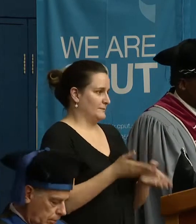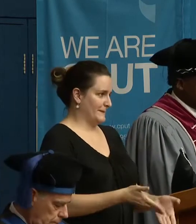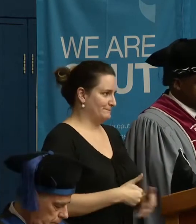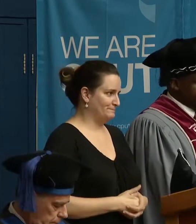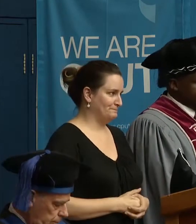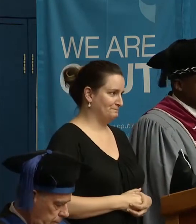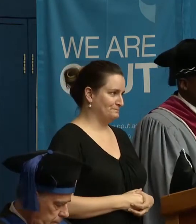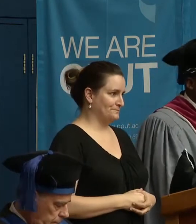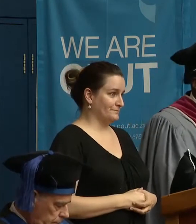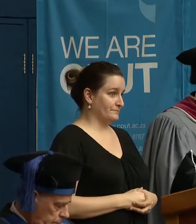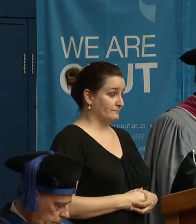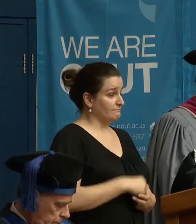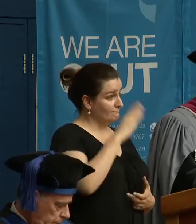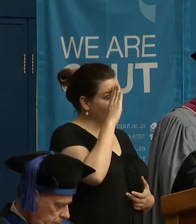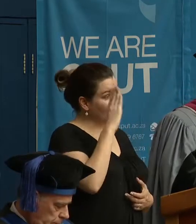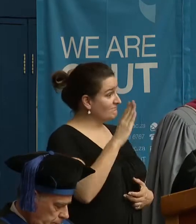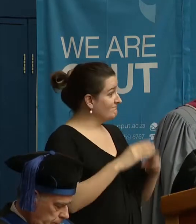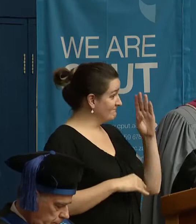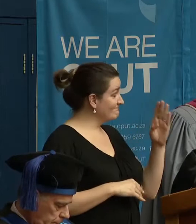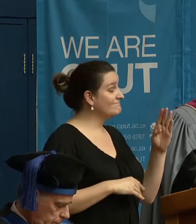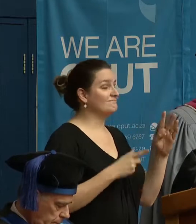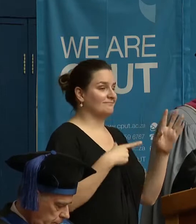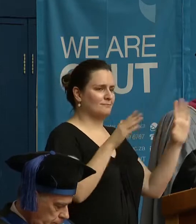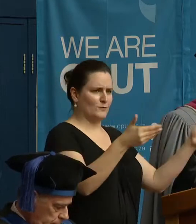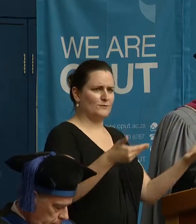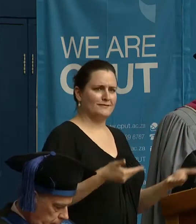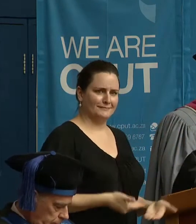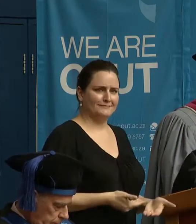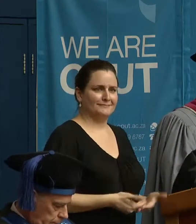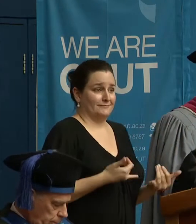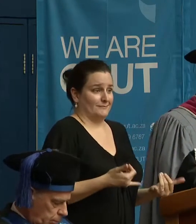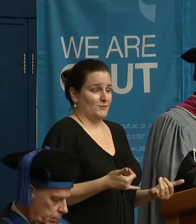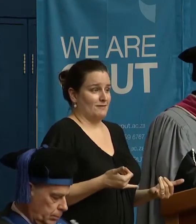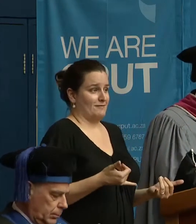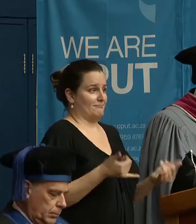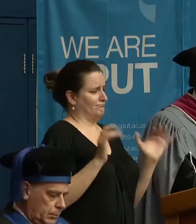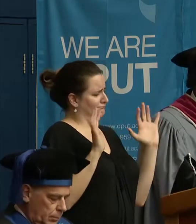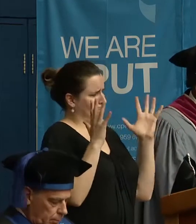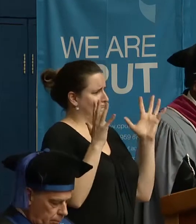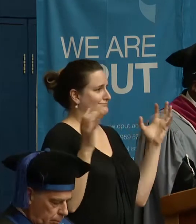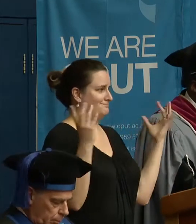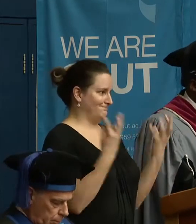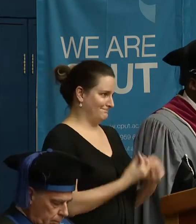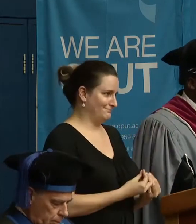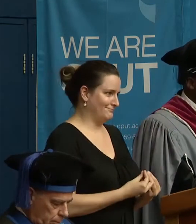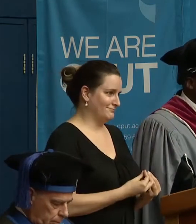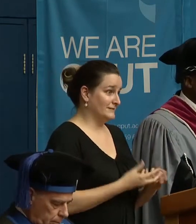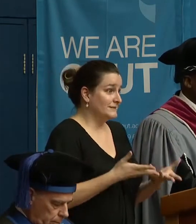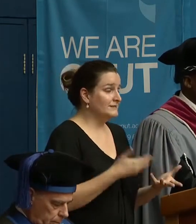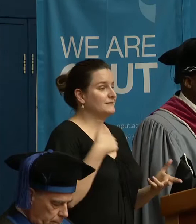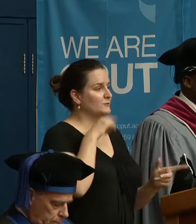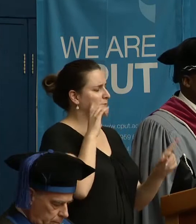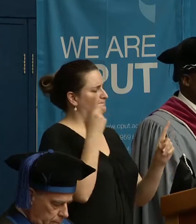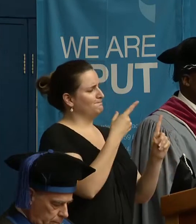Good afternoon, and welcome to this joyous occasion where we celebrate the